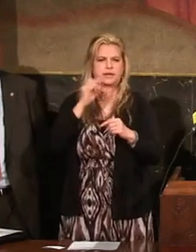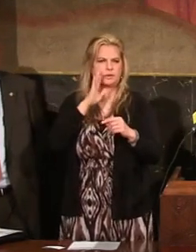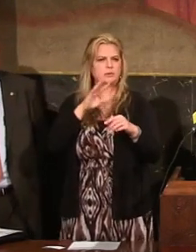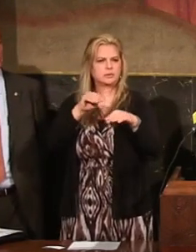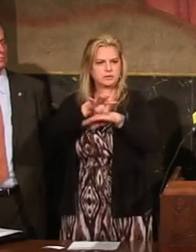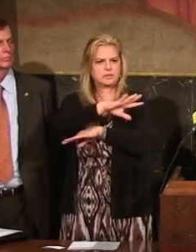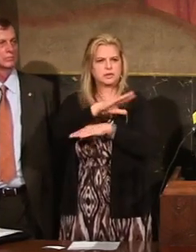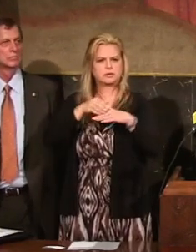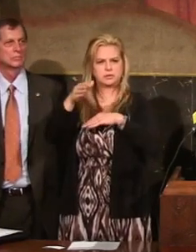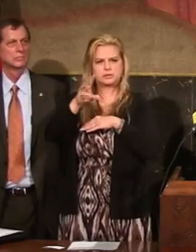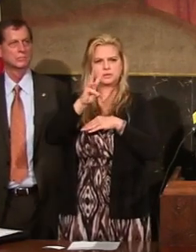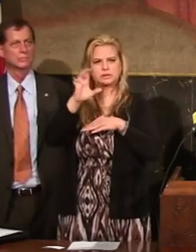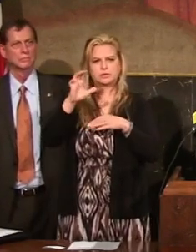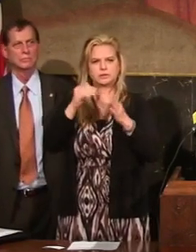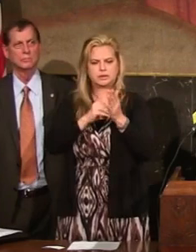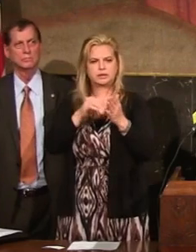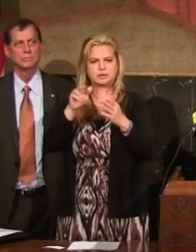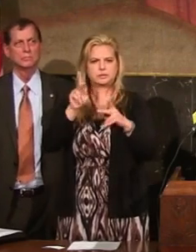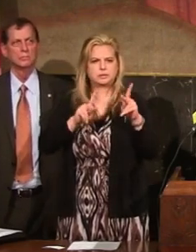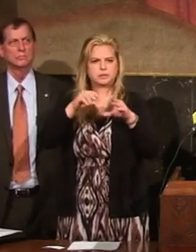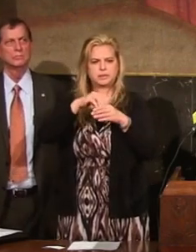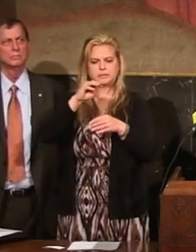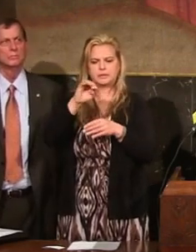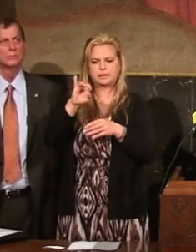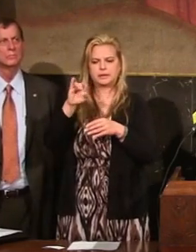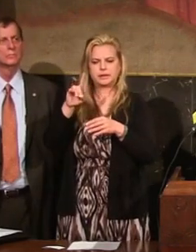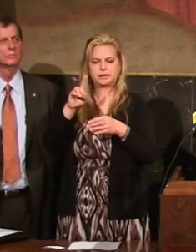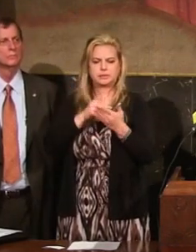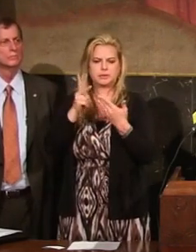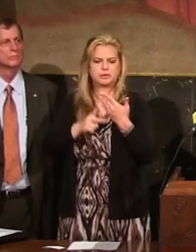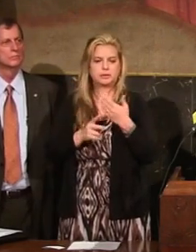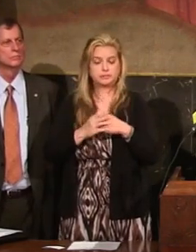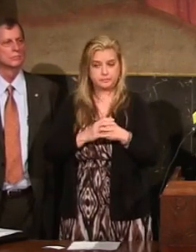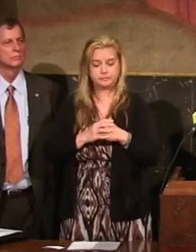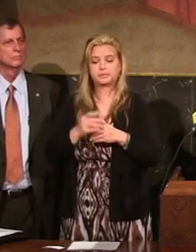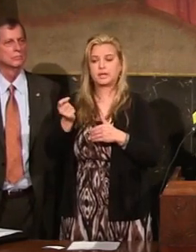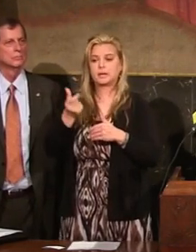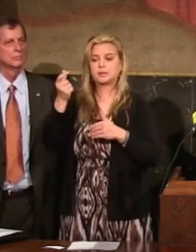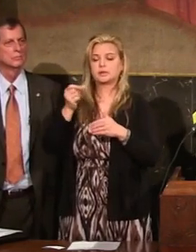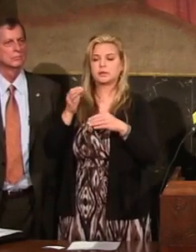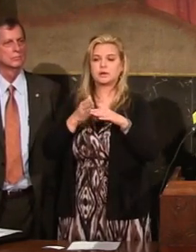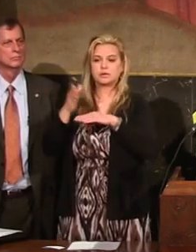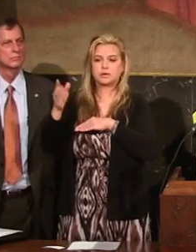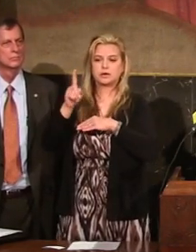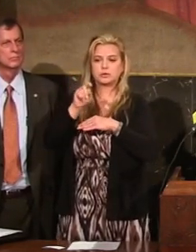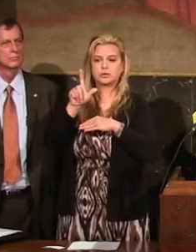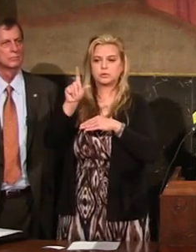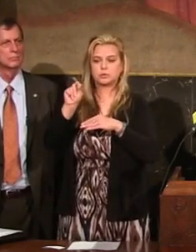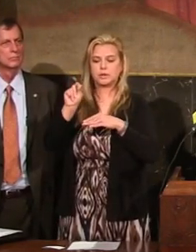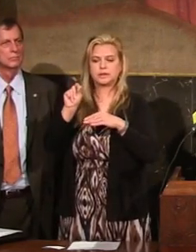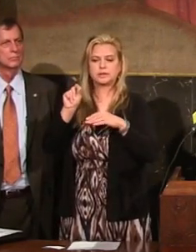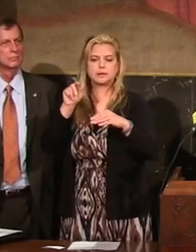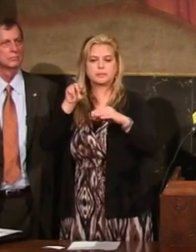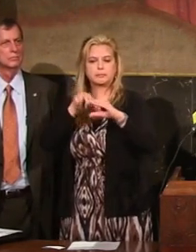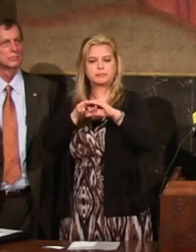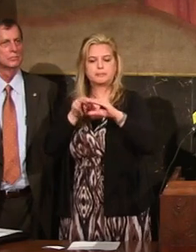affect over 600,000 people in the Medicaid program. Elimination of over 120 inpatient psych beds,